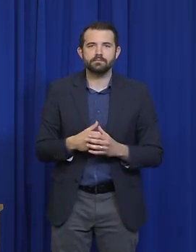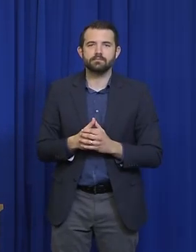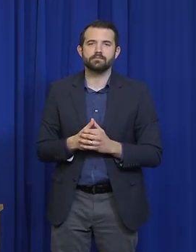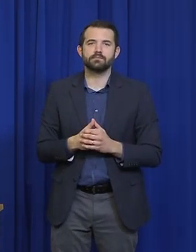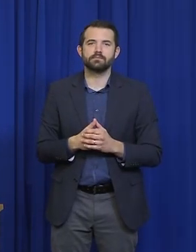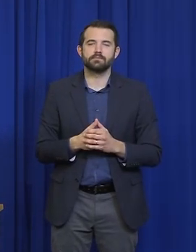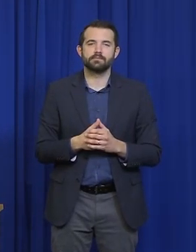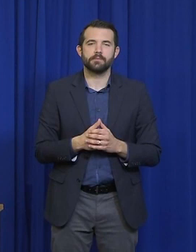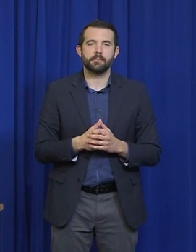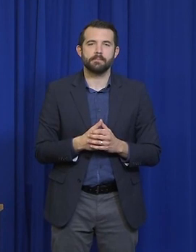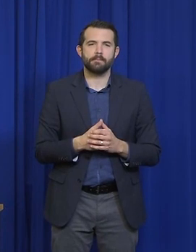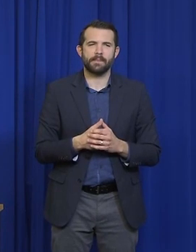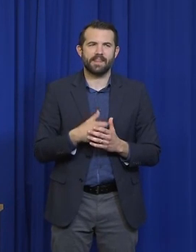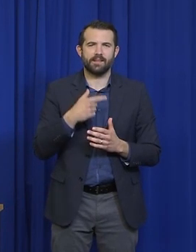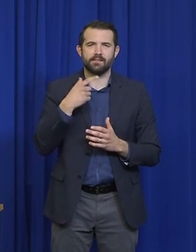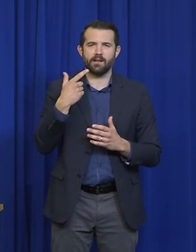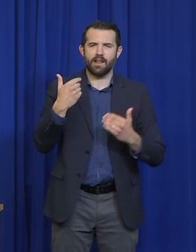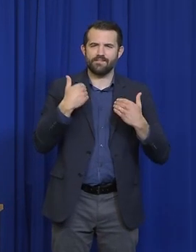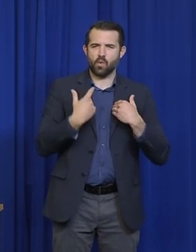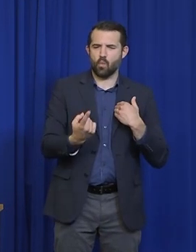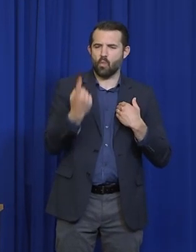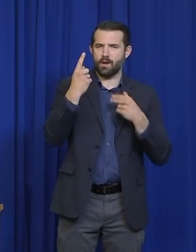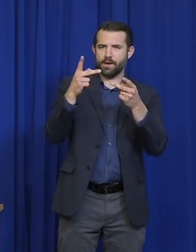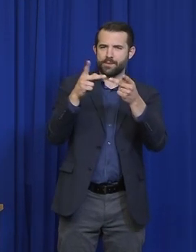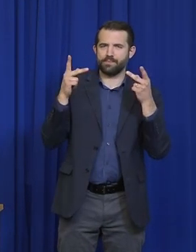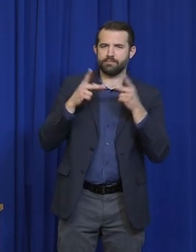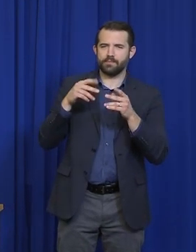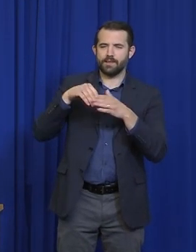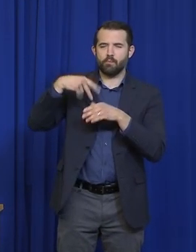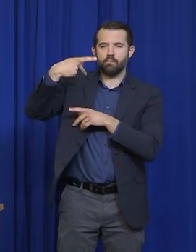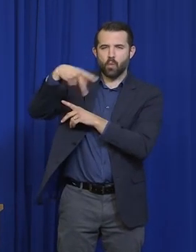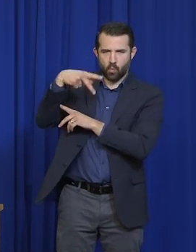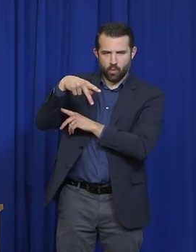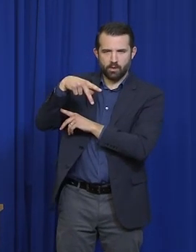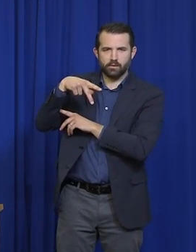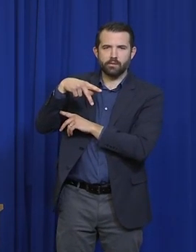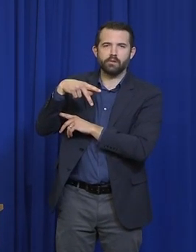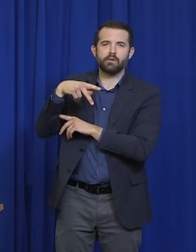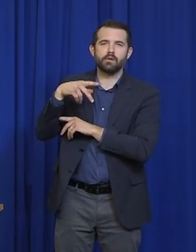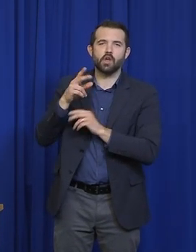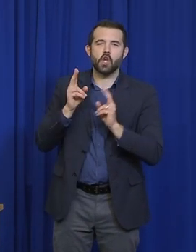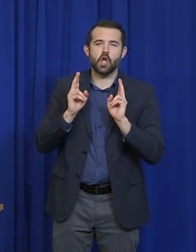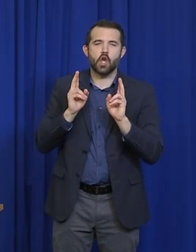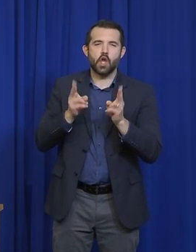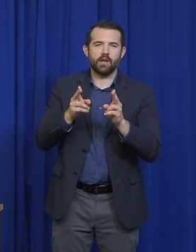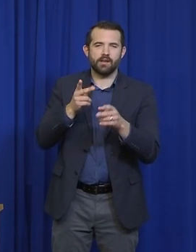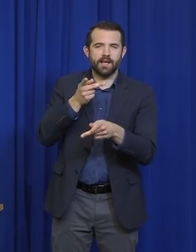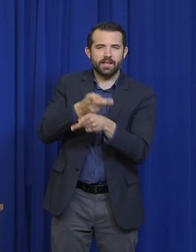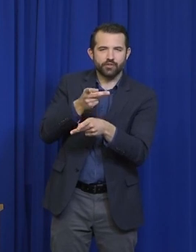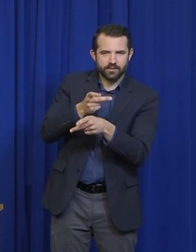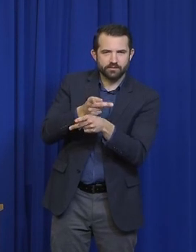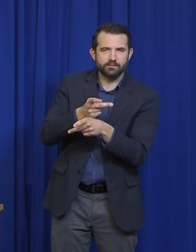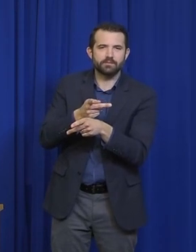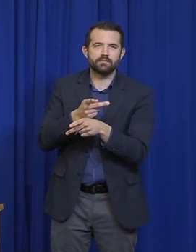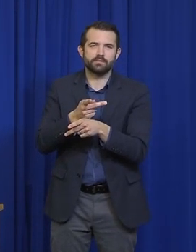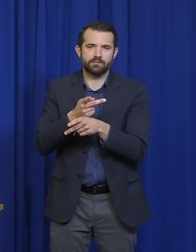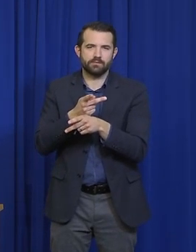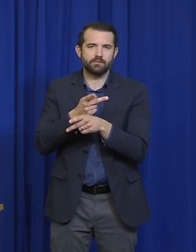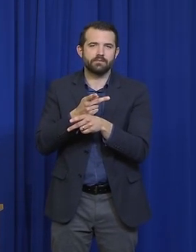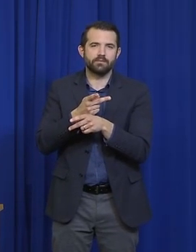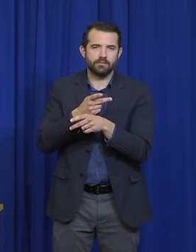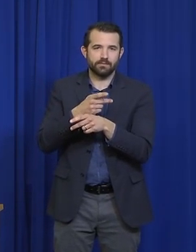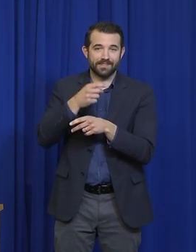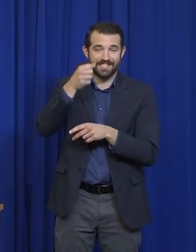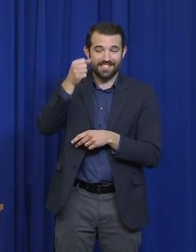a facility in Portland an urgent care facility that started I don't excuse me in southern Maine that started this week